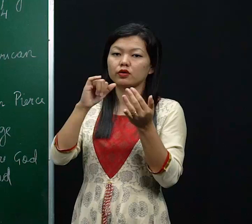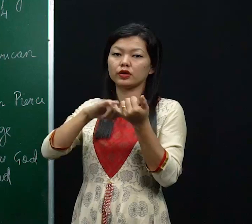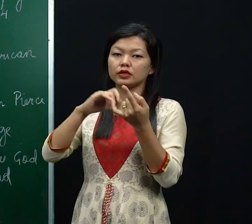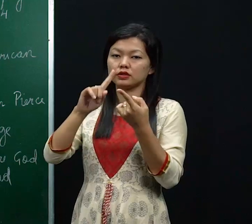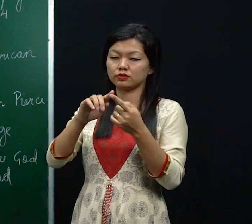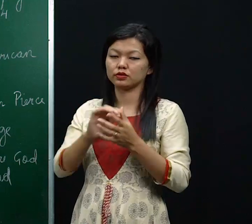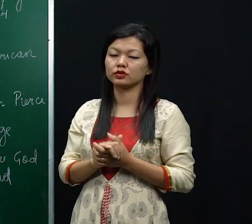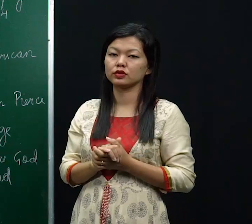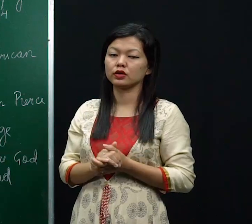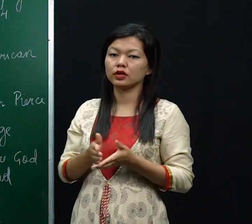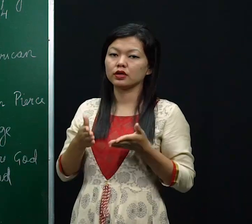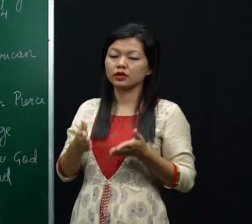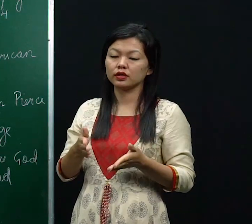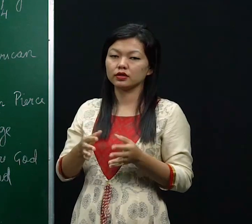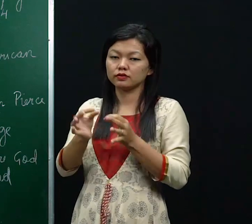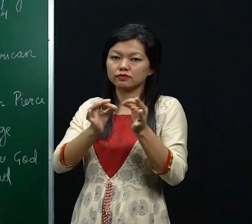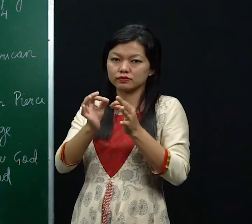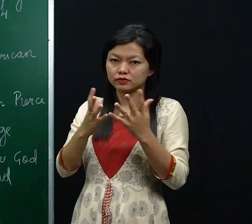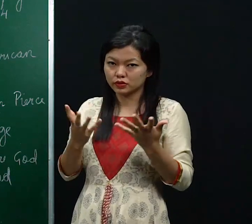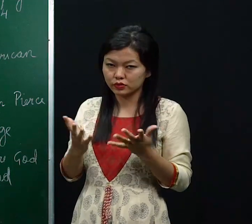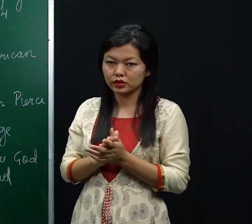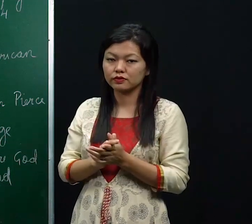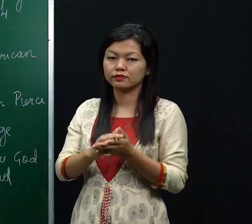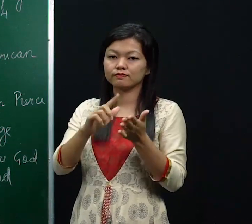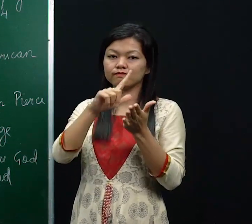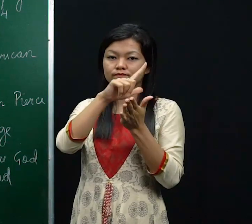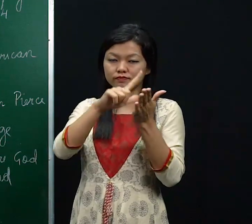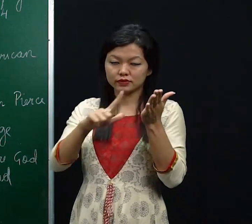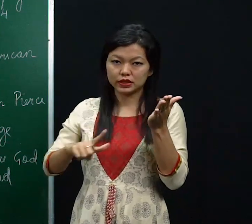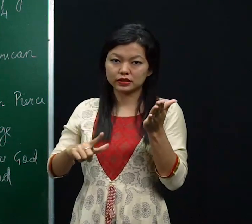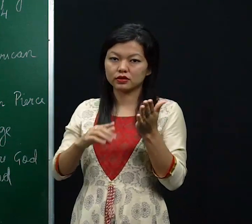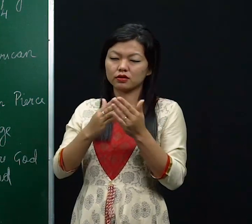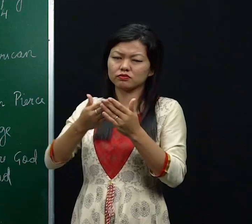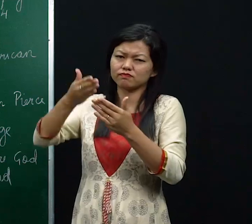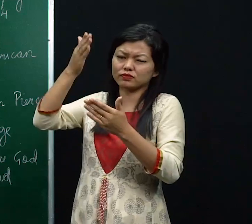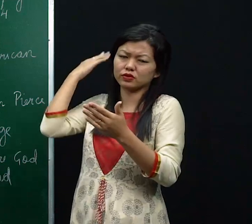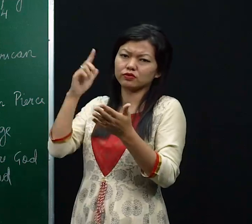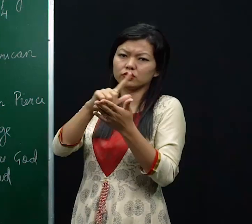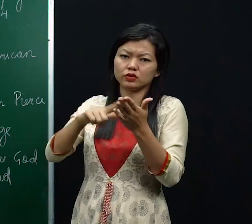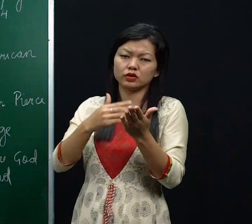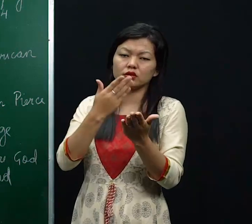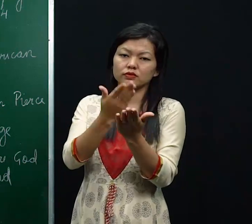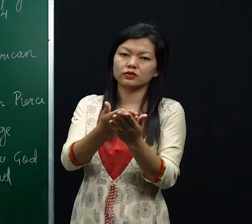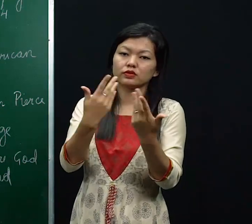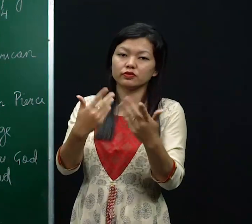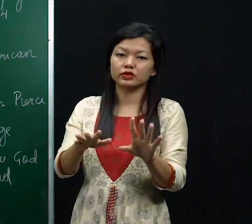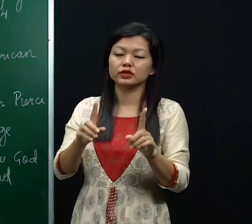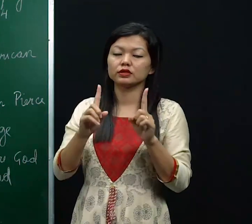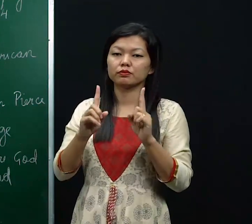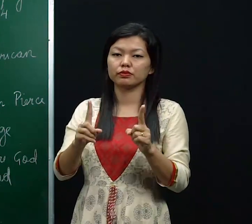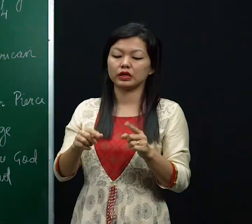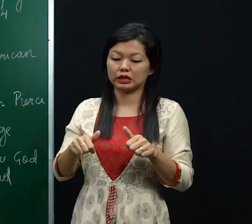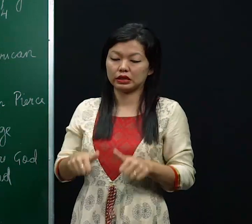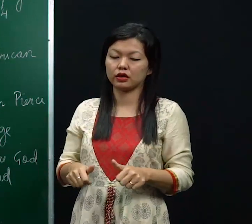how a letter that had been written long back still applies to us very perfectly. And this is all